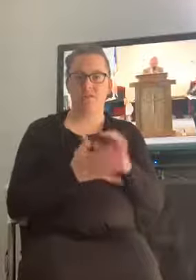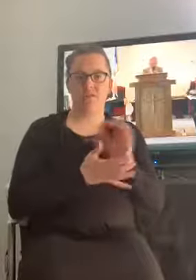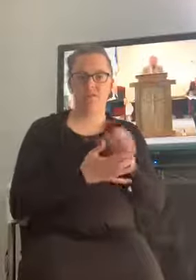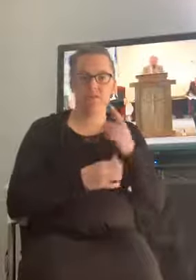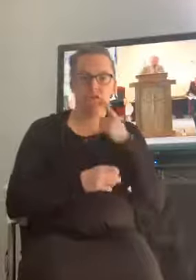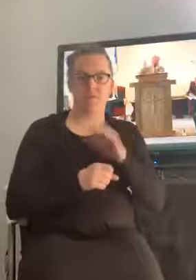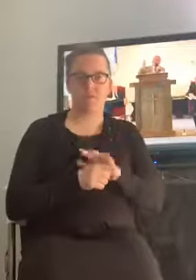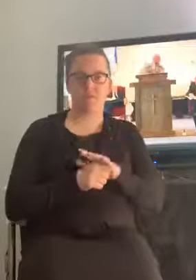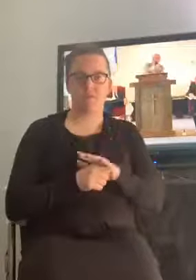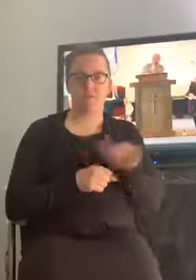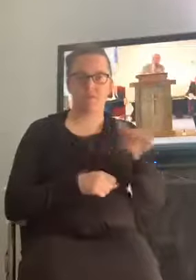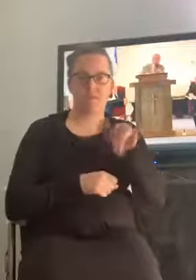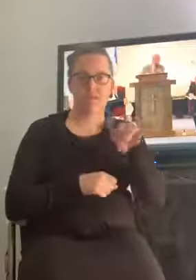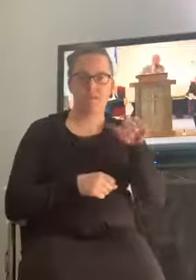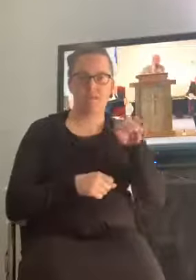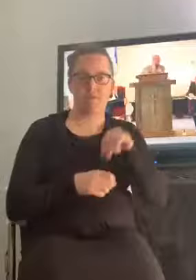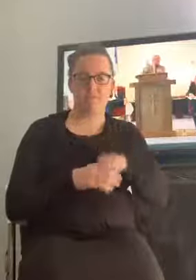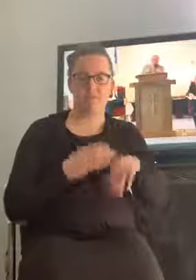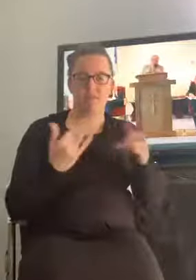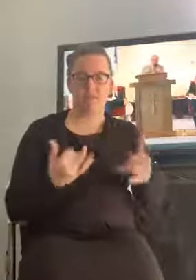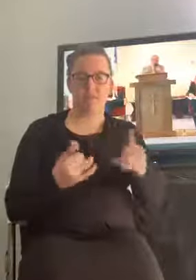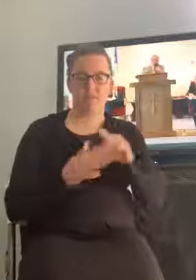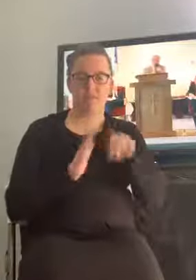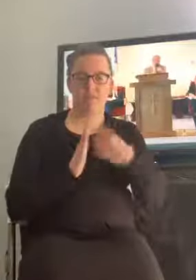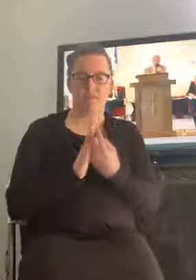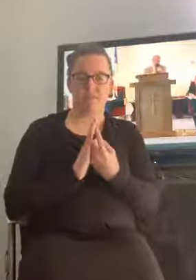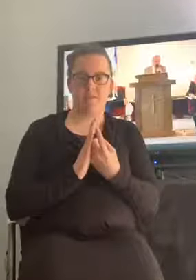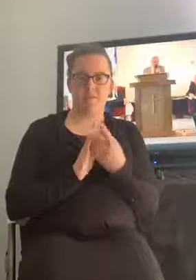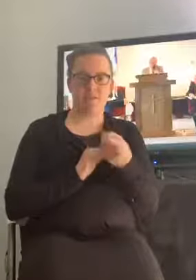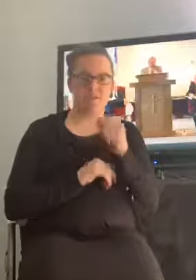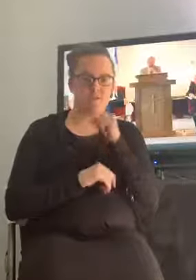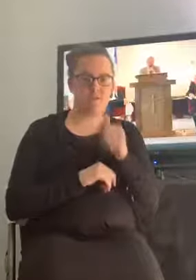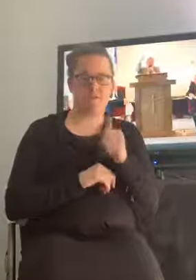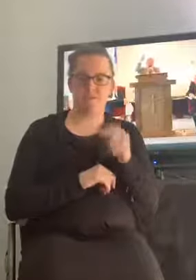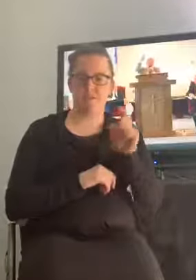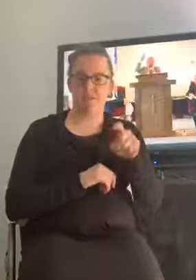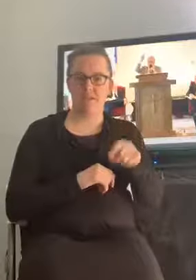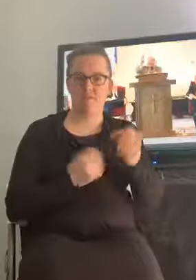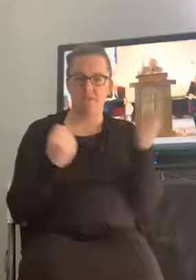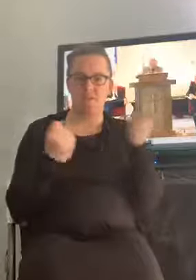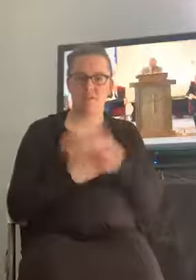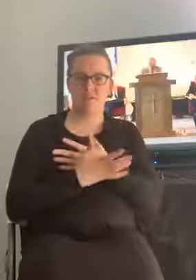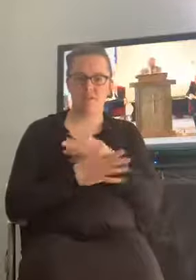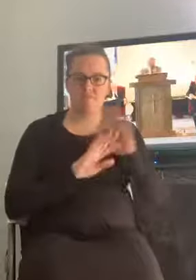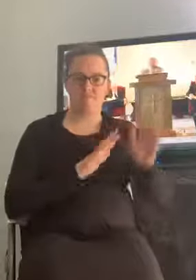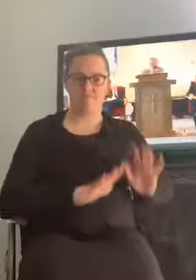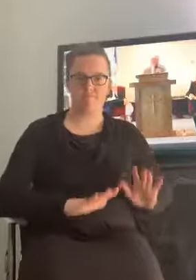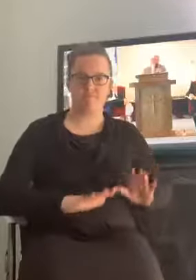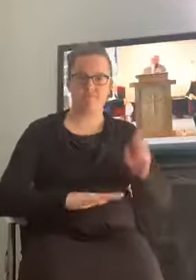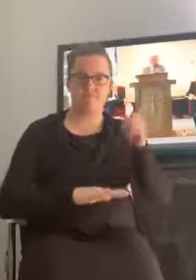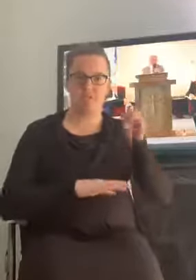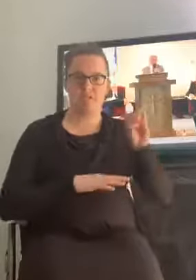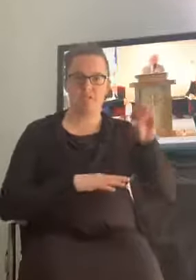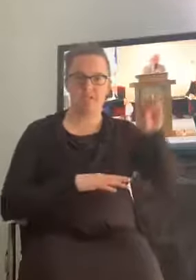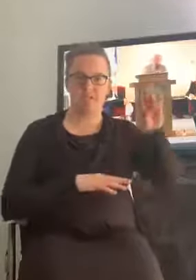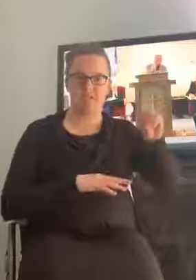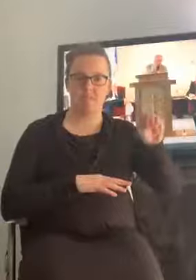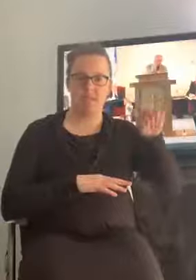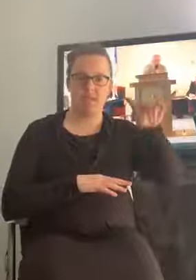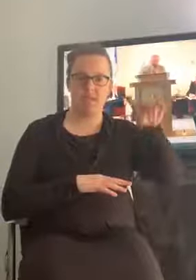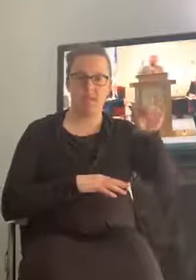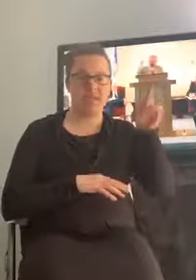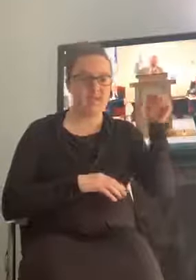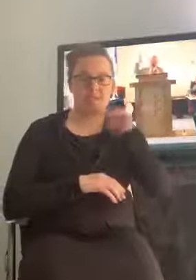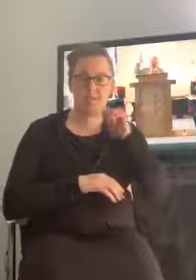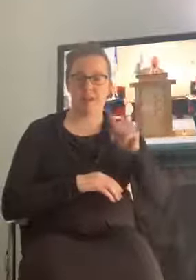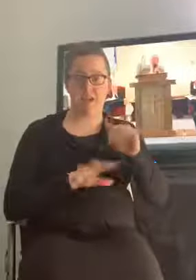and in this day. I say to the church, you don't need to be fearful. You don't need to be dismayed. The Lord is not going to